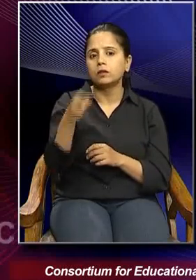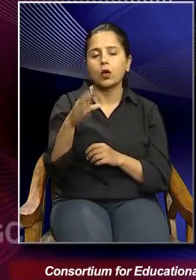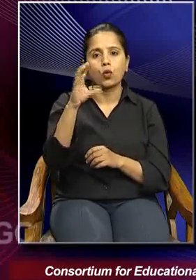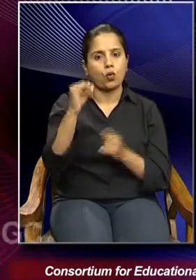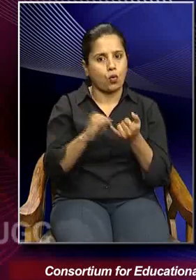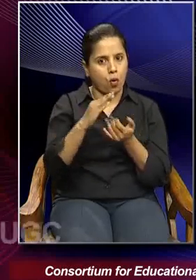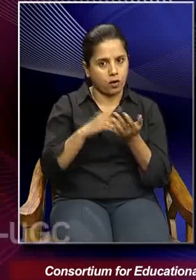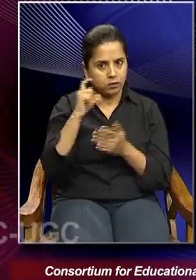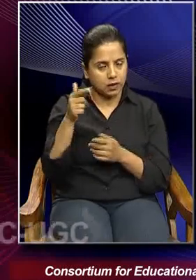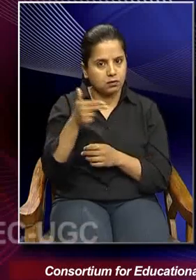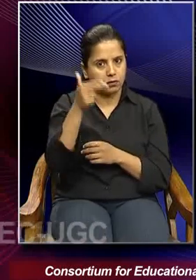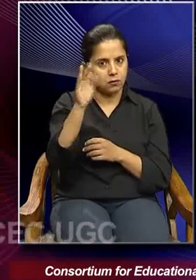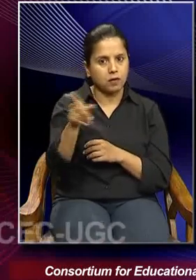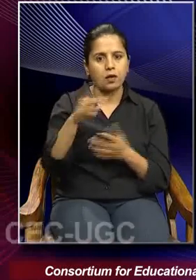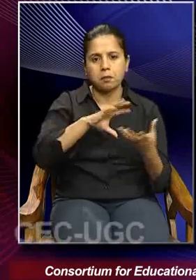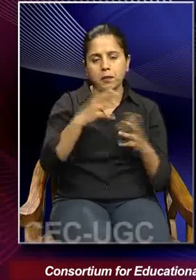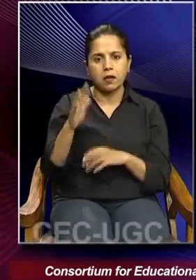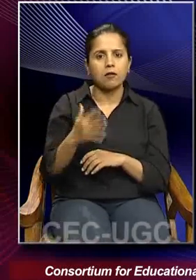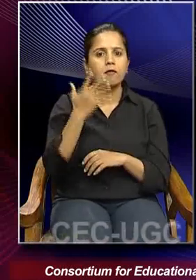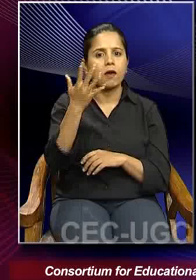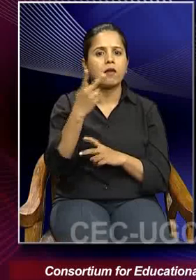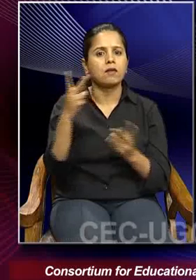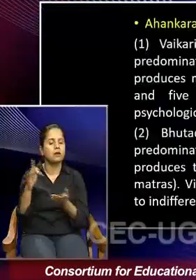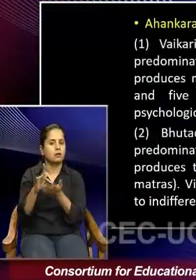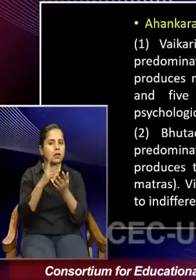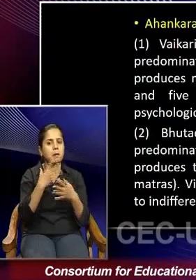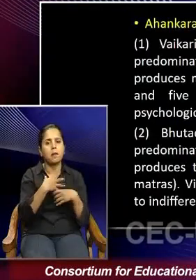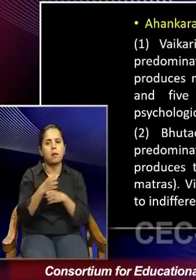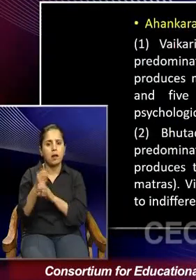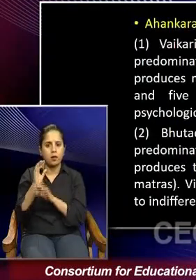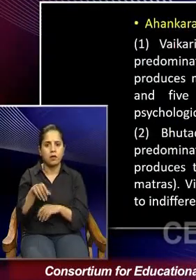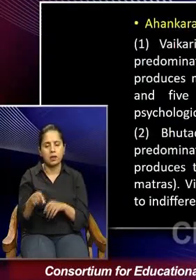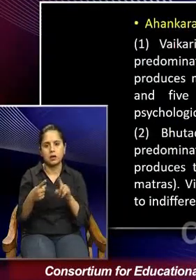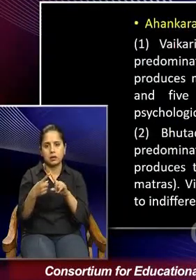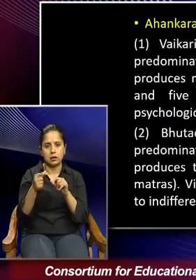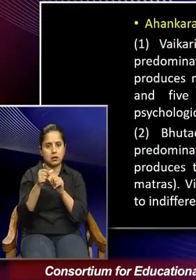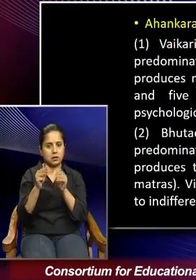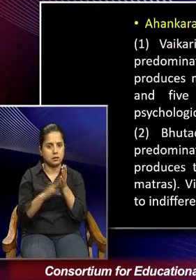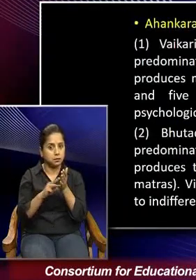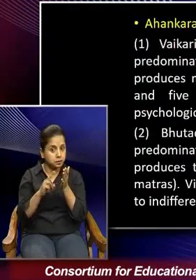cosmic. It produces 5 subtle elements which are known as tanmatras.